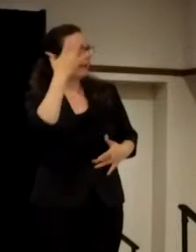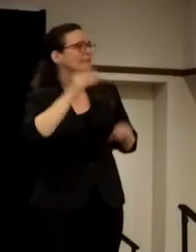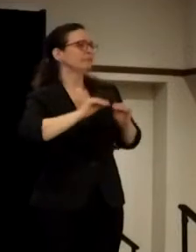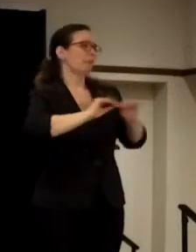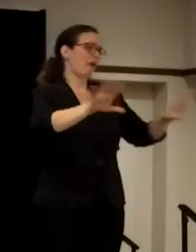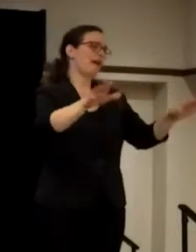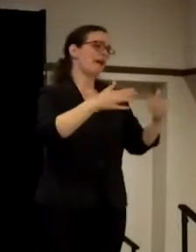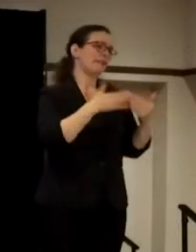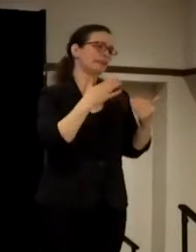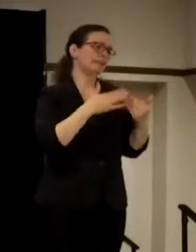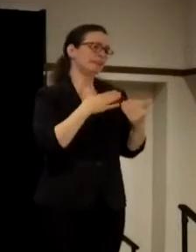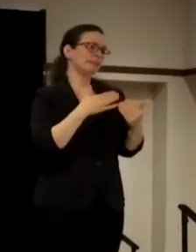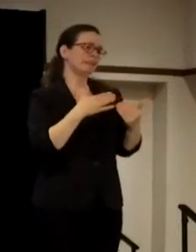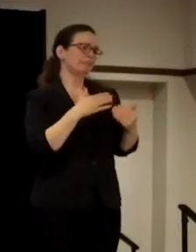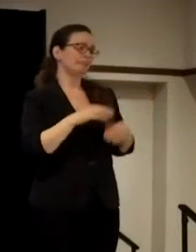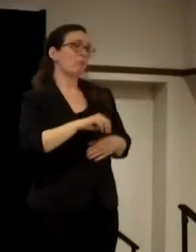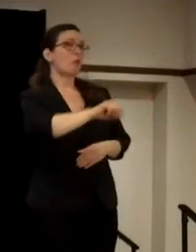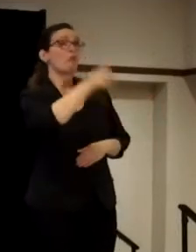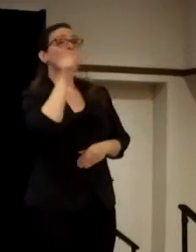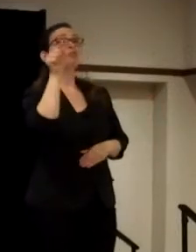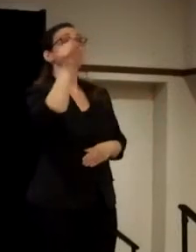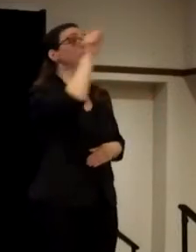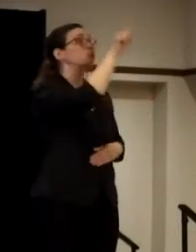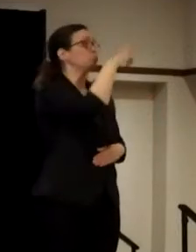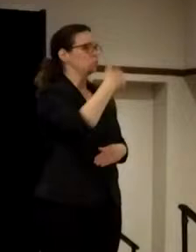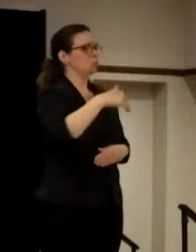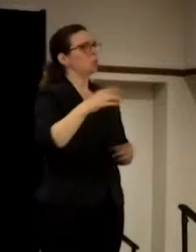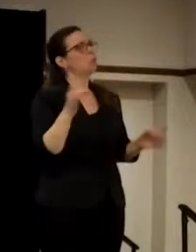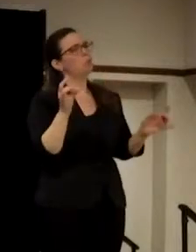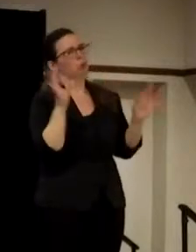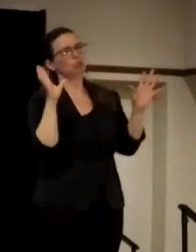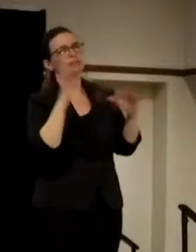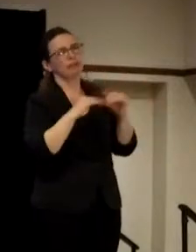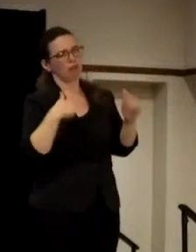York and even the Finger Lakes. Overall, I think we're